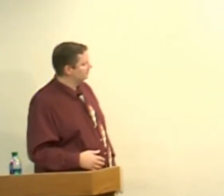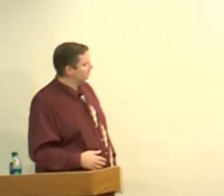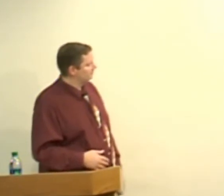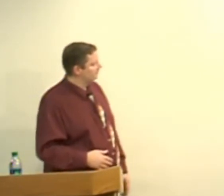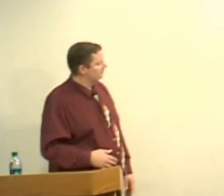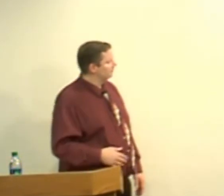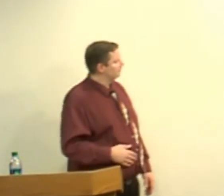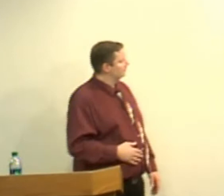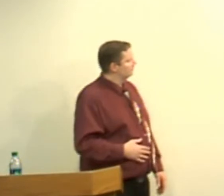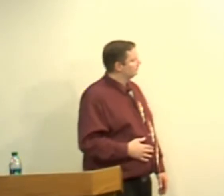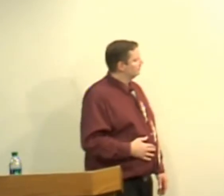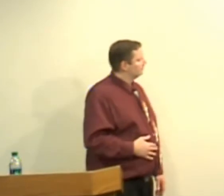keeps us going.